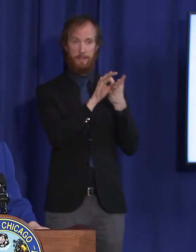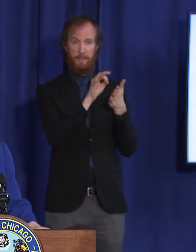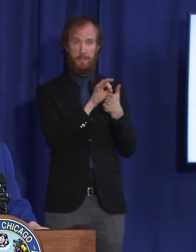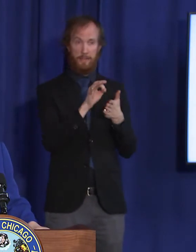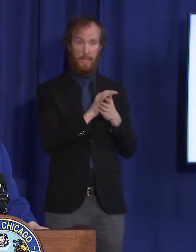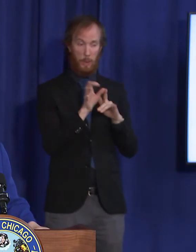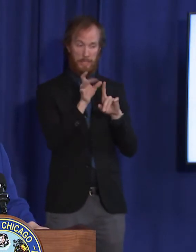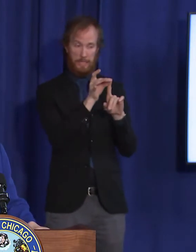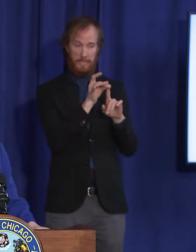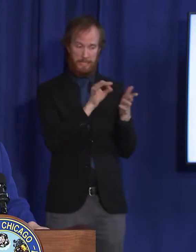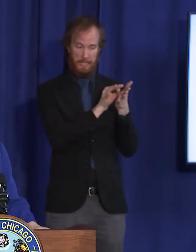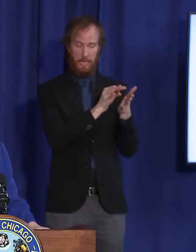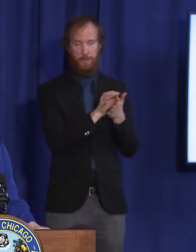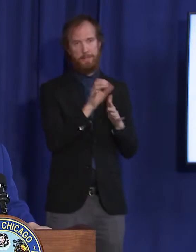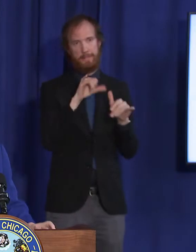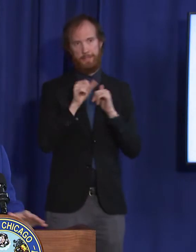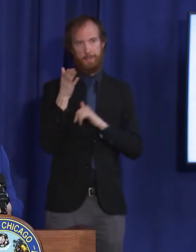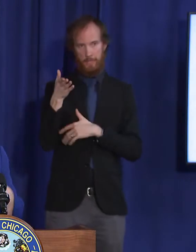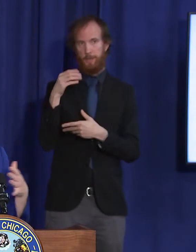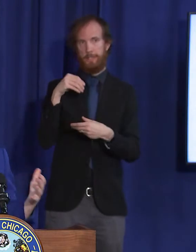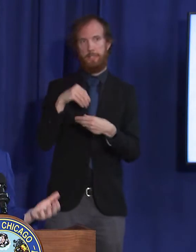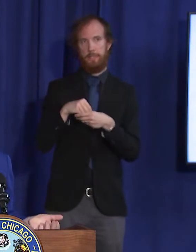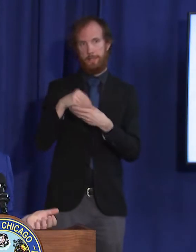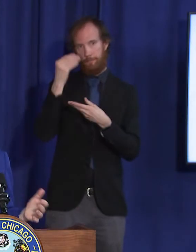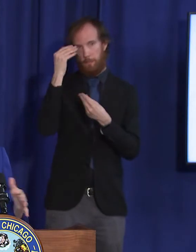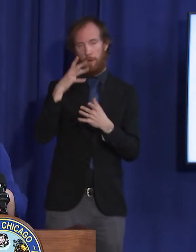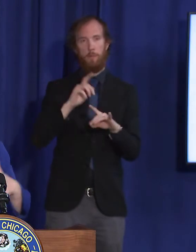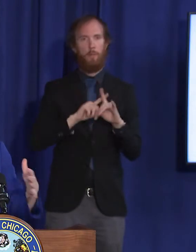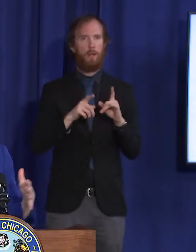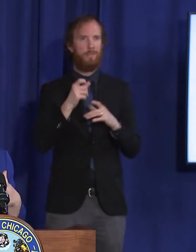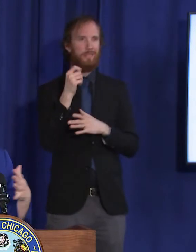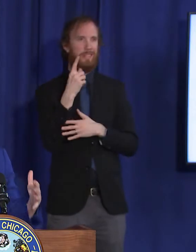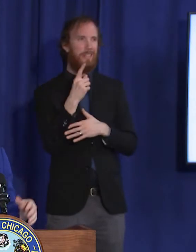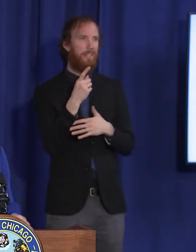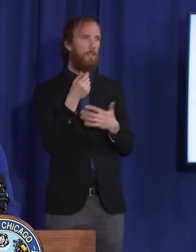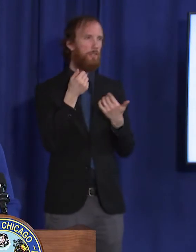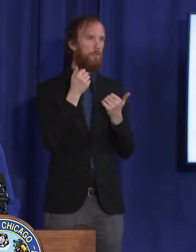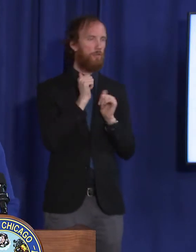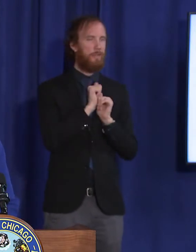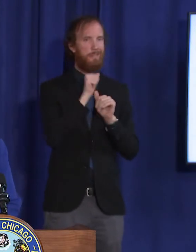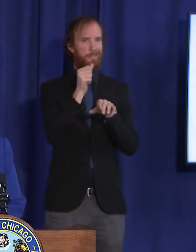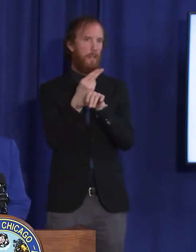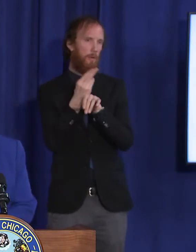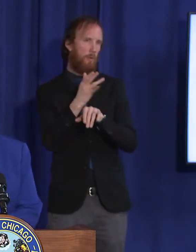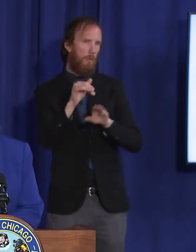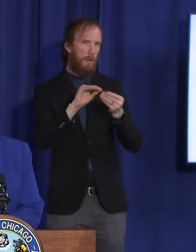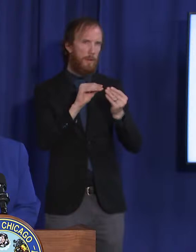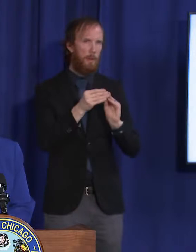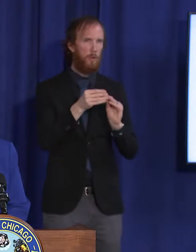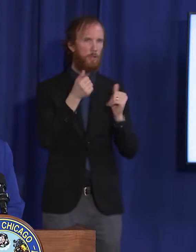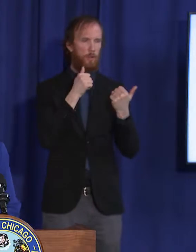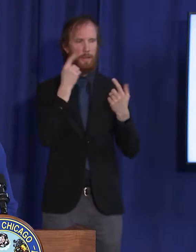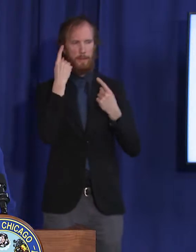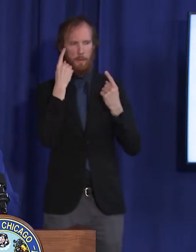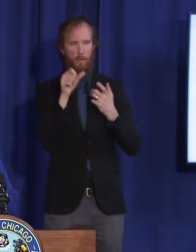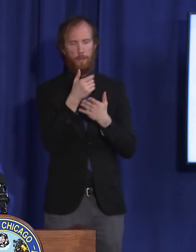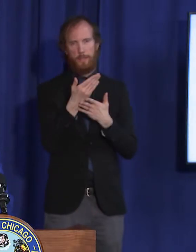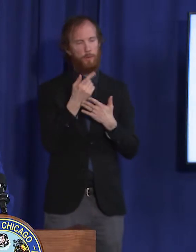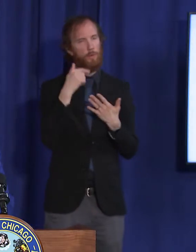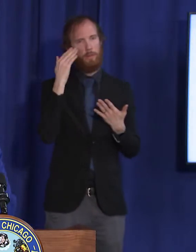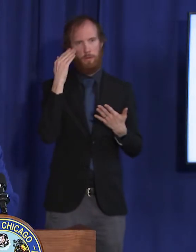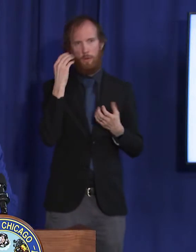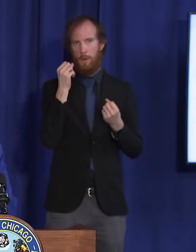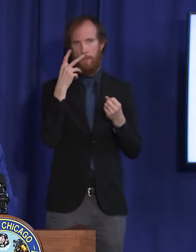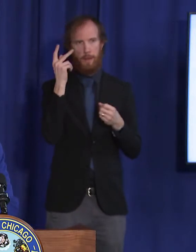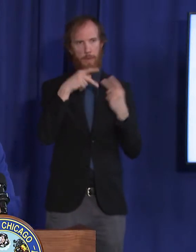follow those, they're important. But in terms of some moving away from some of that cases positivity, it's that, there are a lot of people who are not being detected.